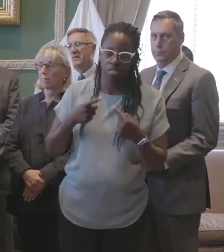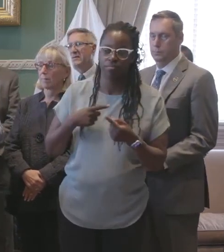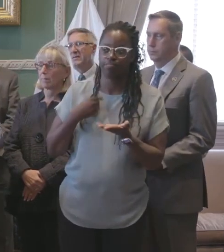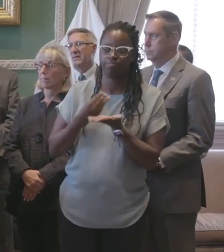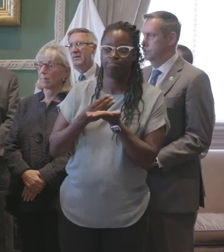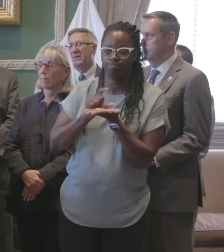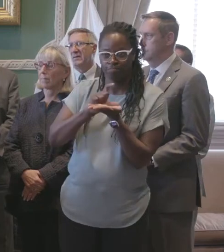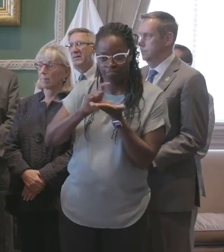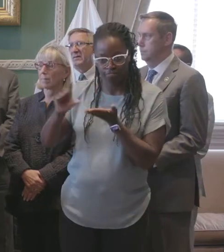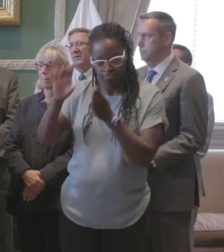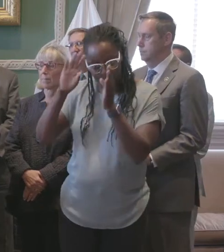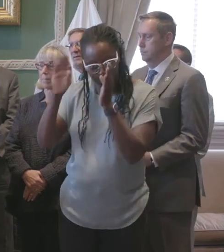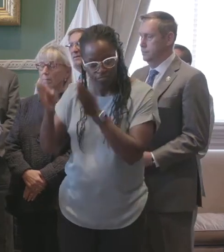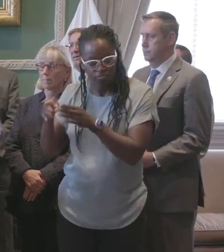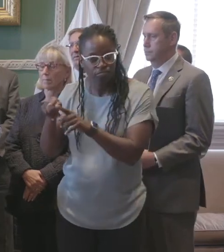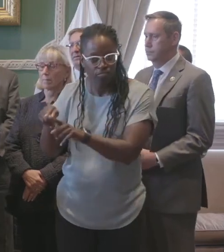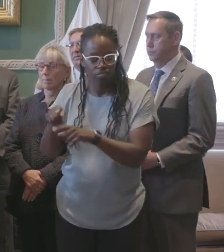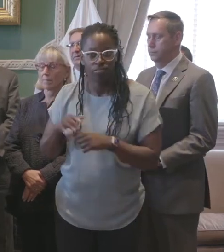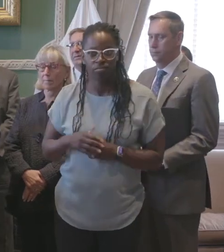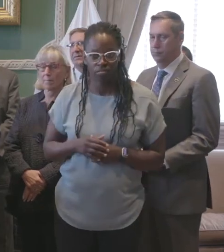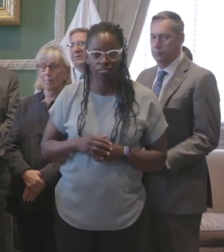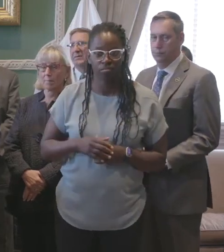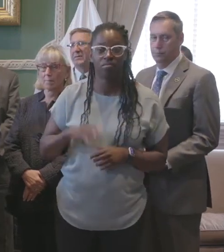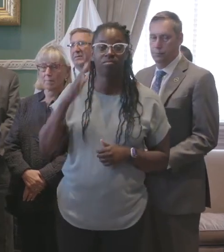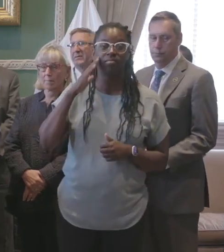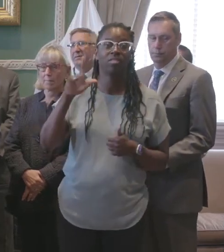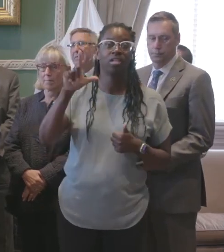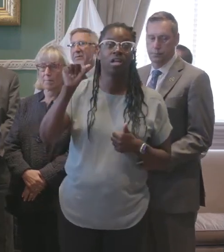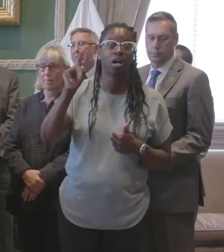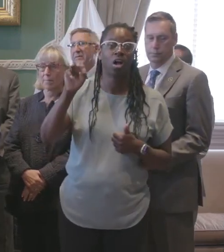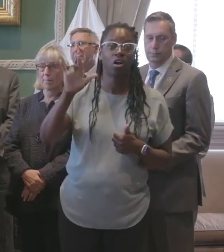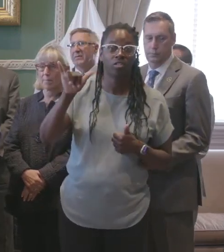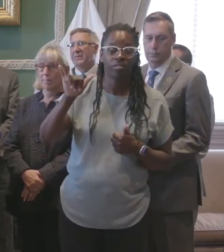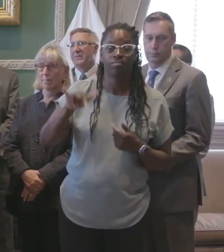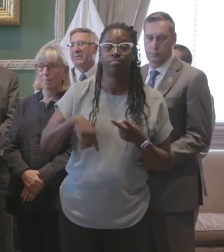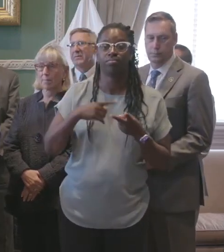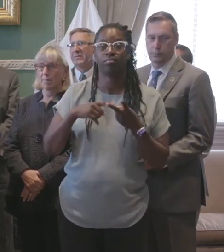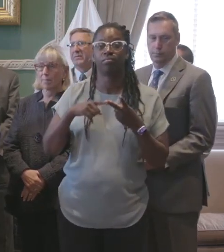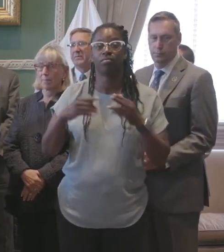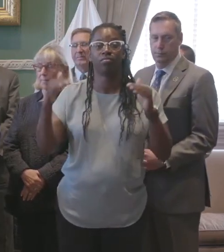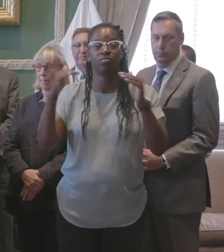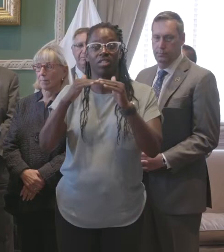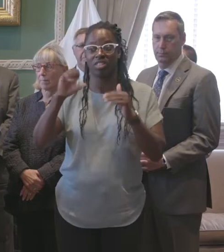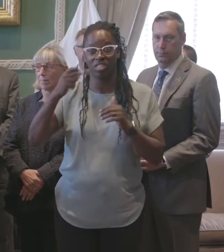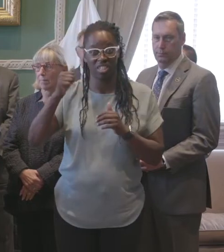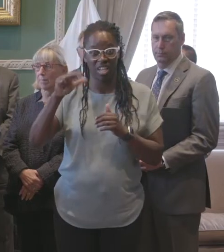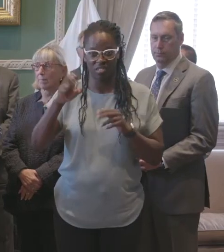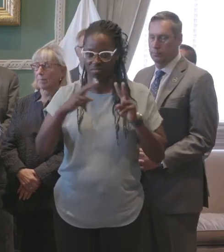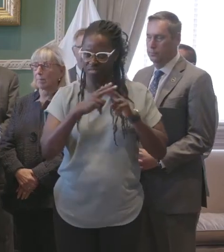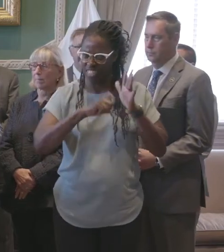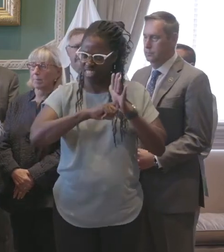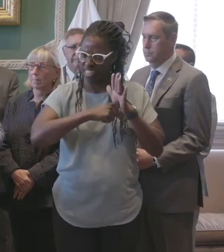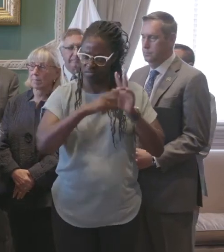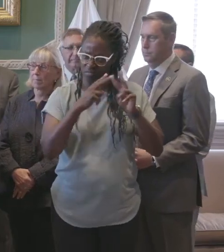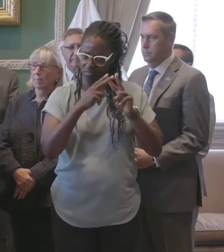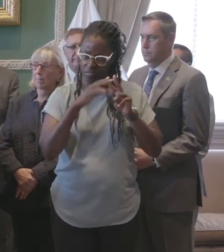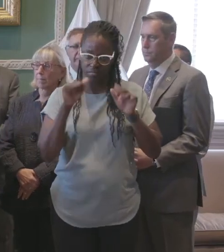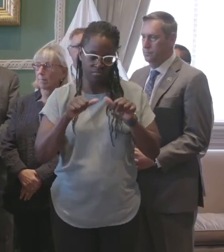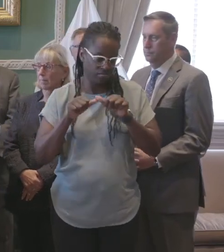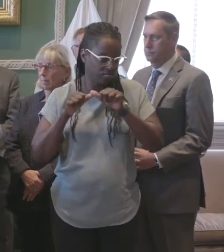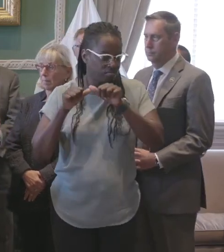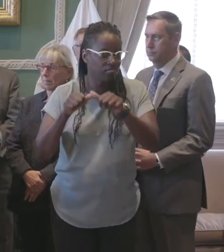iLottery or through fair share money or other ways. We are going to continue to fund C3 grants going forward, and that is critical.